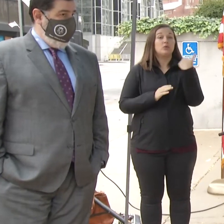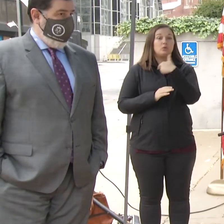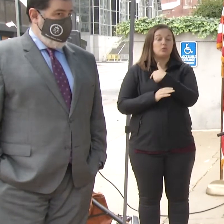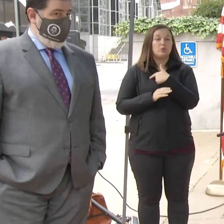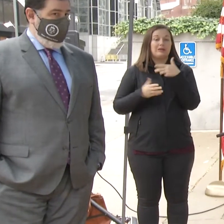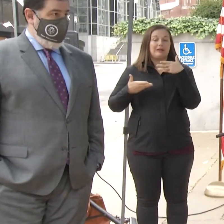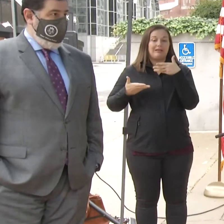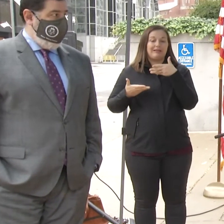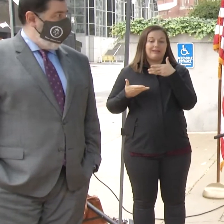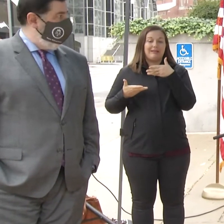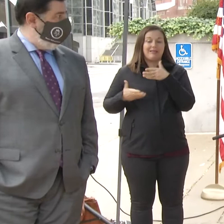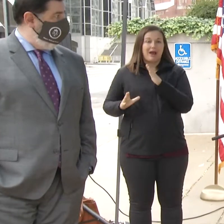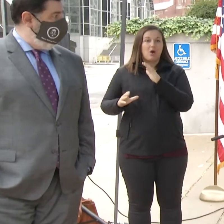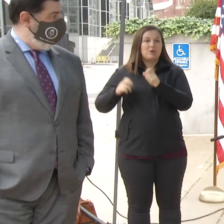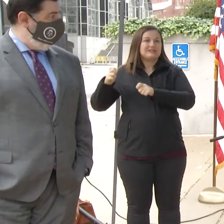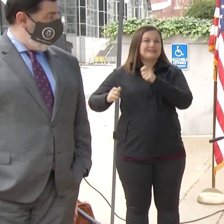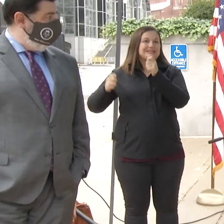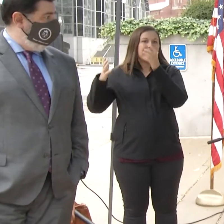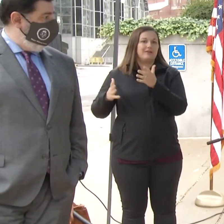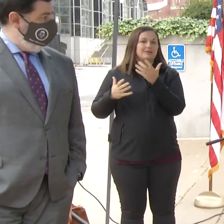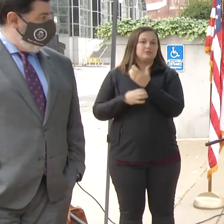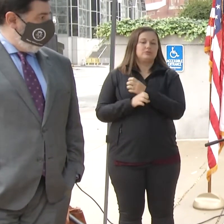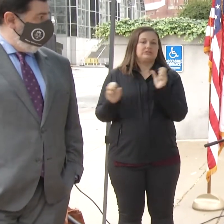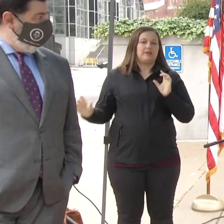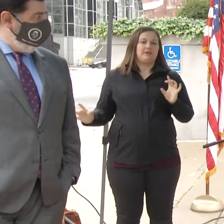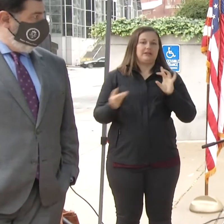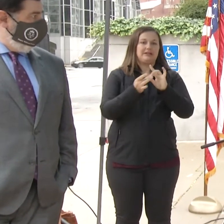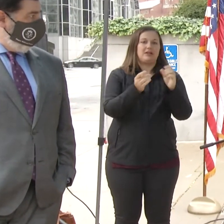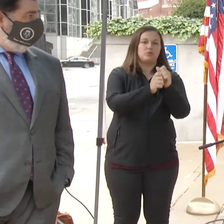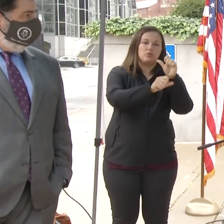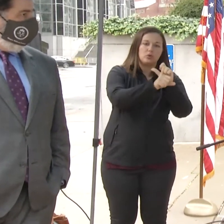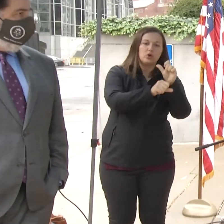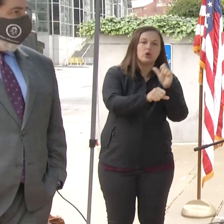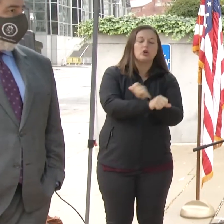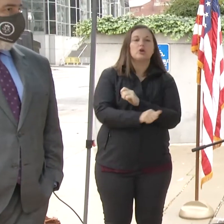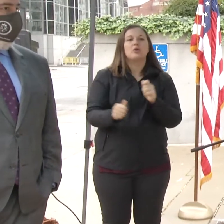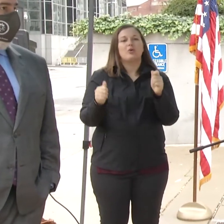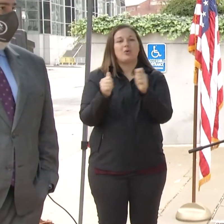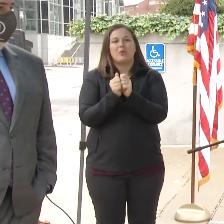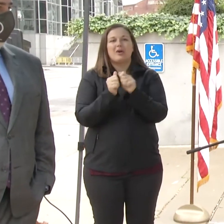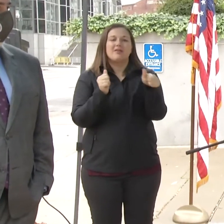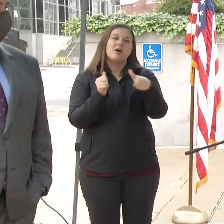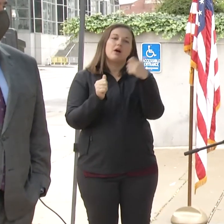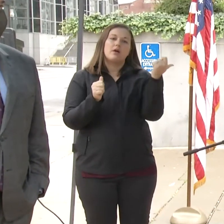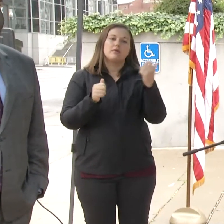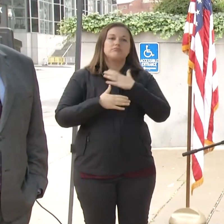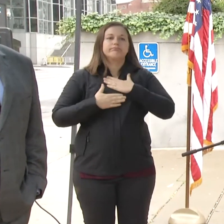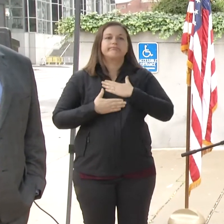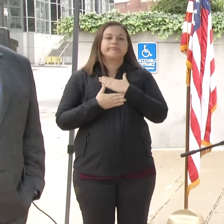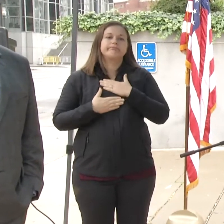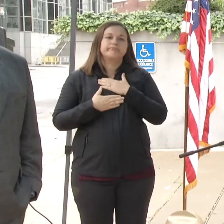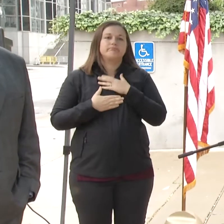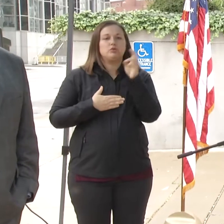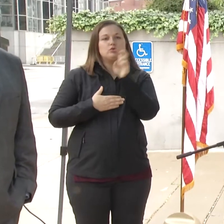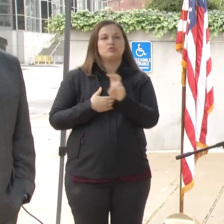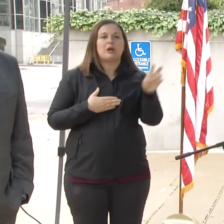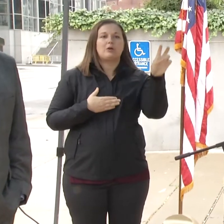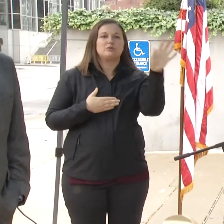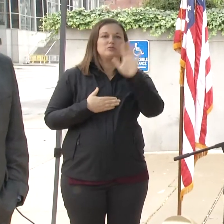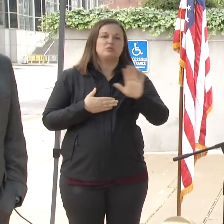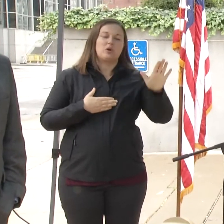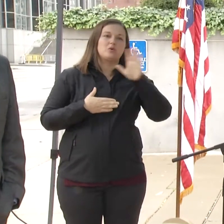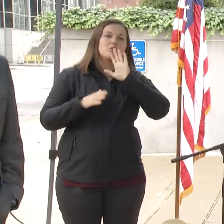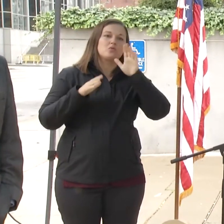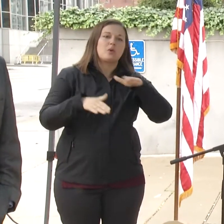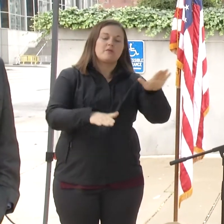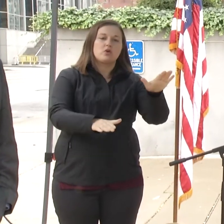our cyclists to safely connect to employment areas as well as our recreational trails along the riverfront. This not just connects the